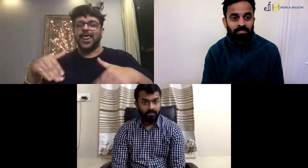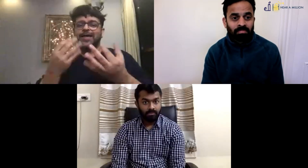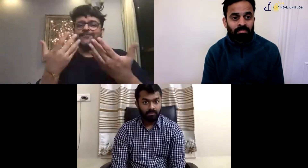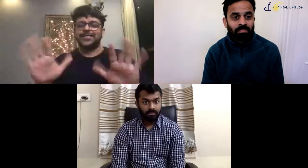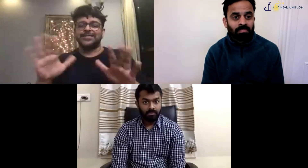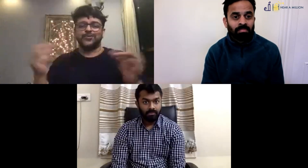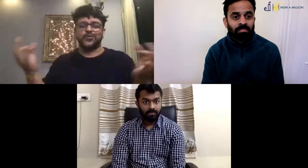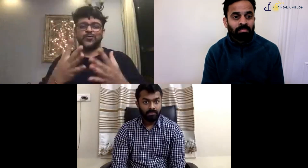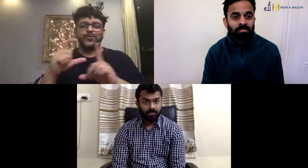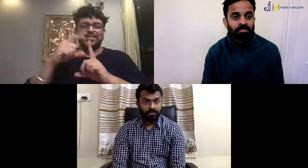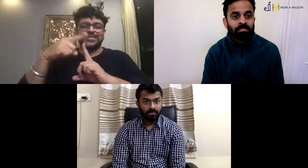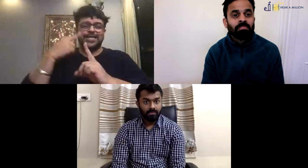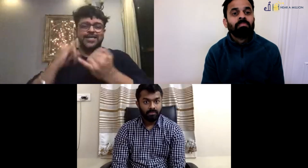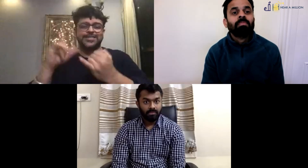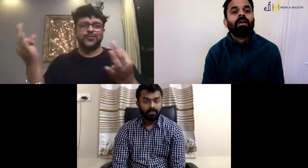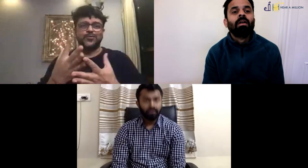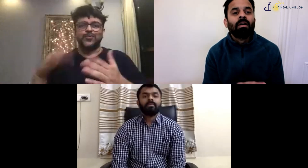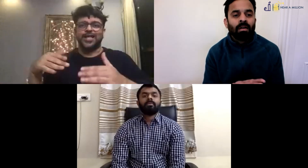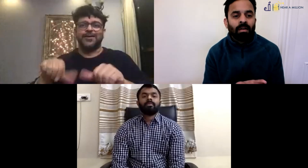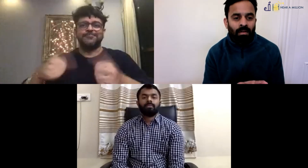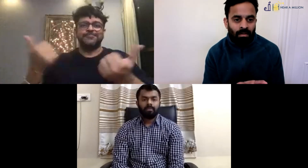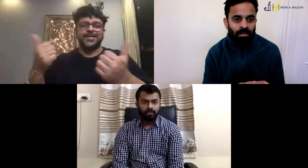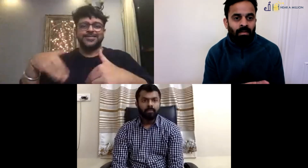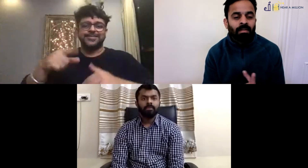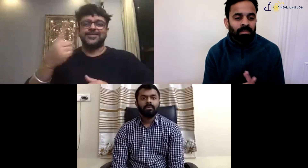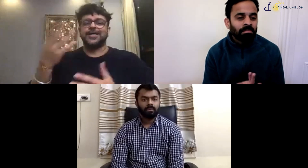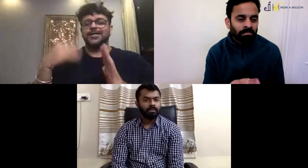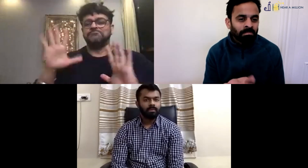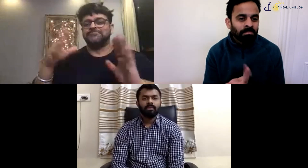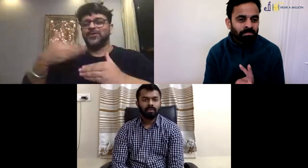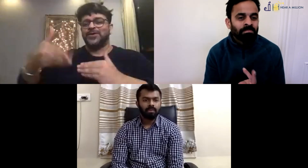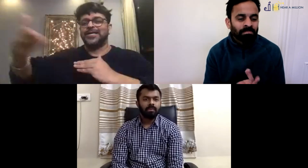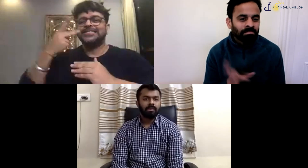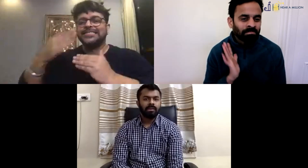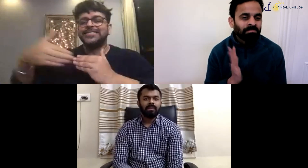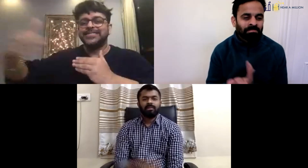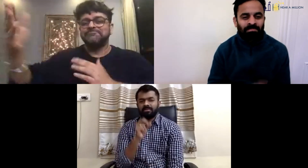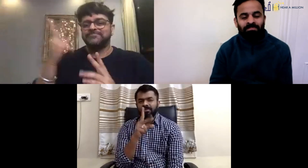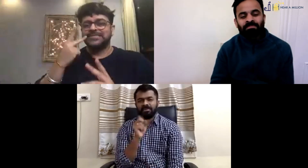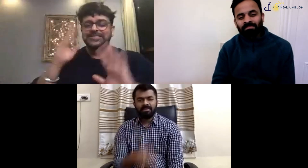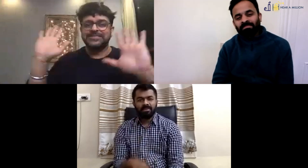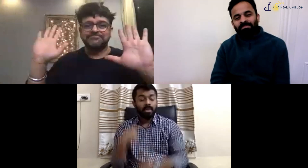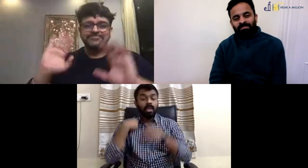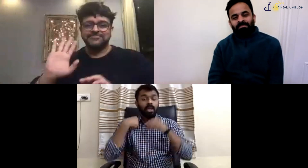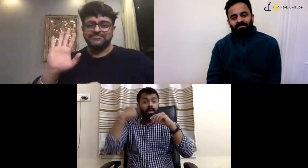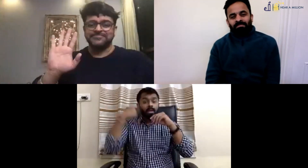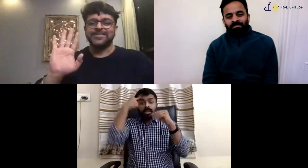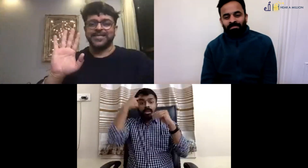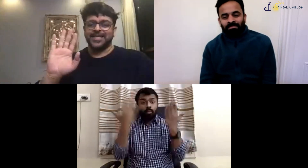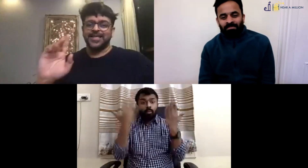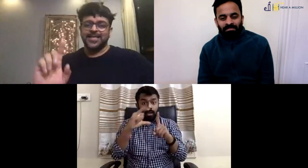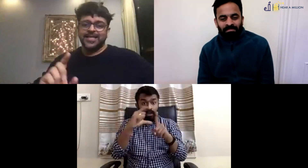Acha, still says that they're not graduate yet. They haven't passed yet. The first batch. Okay, we'll see.